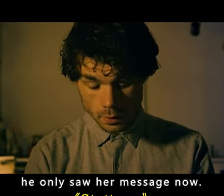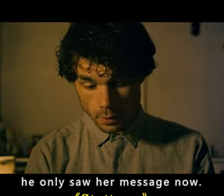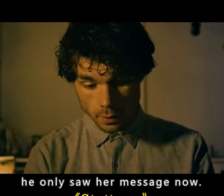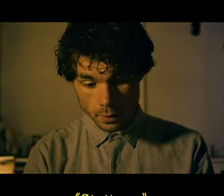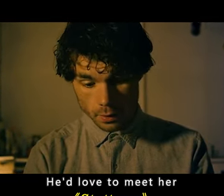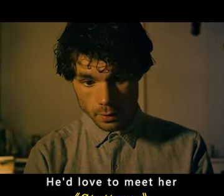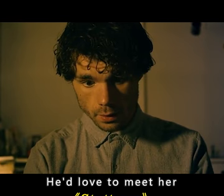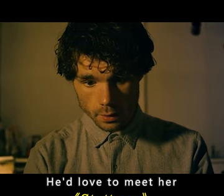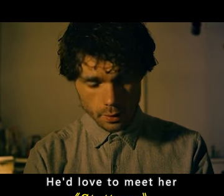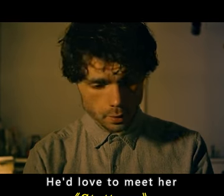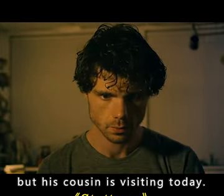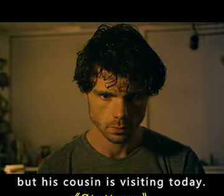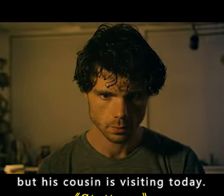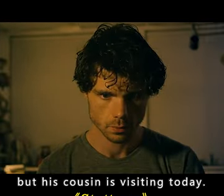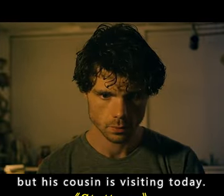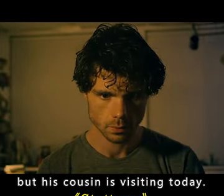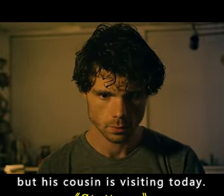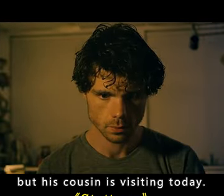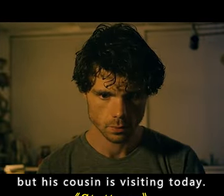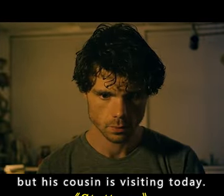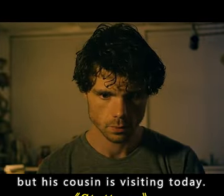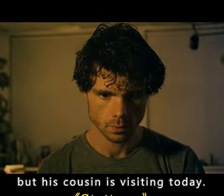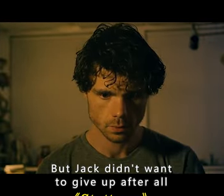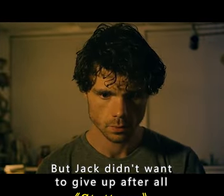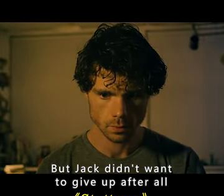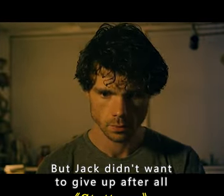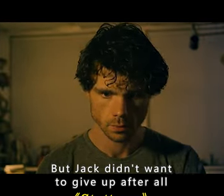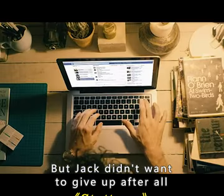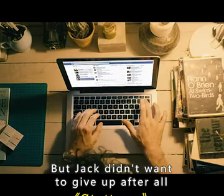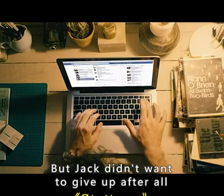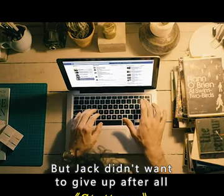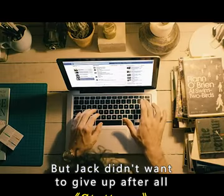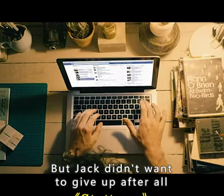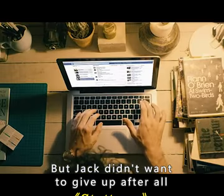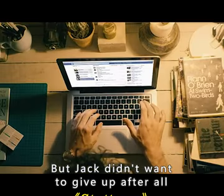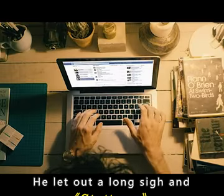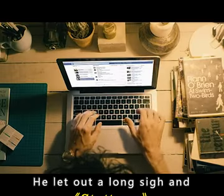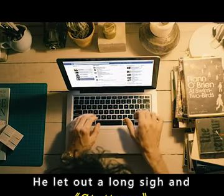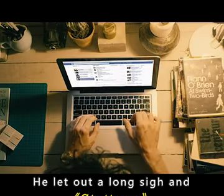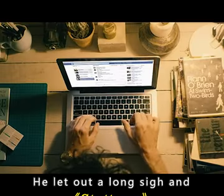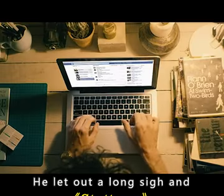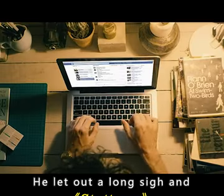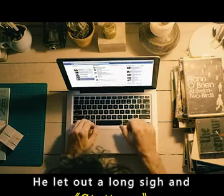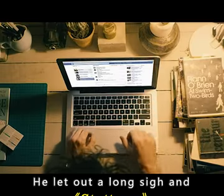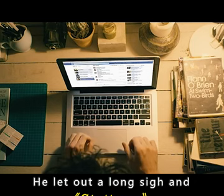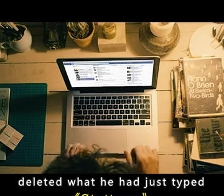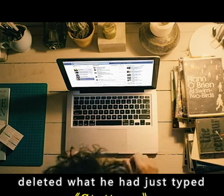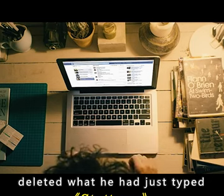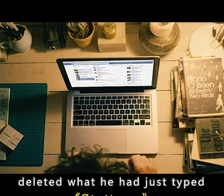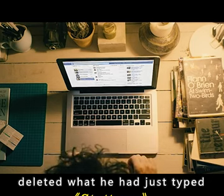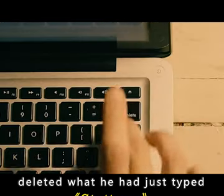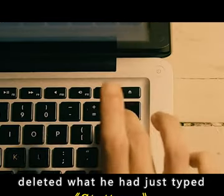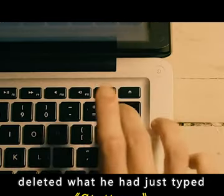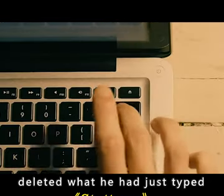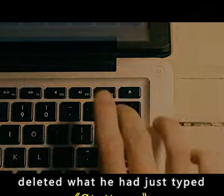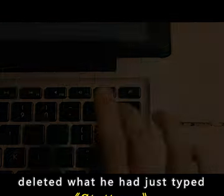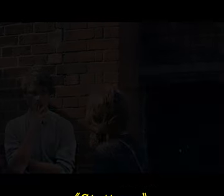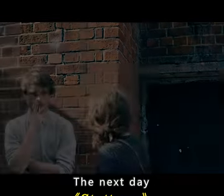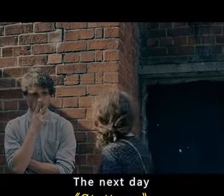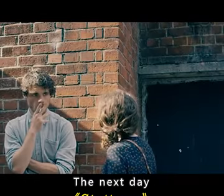now. He'd love to meet her, but his cousin is visiting today. But Jack didn't want to give up after all. He let out a long sigh and deleted what he had just typed. The next